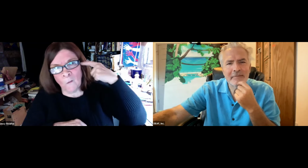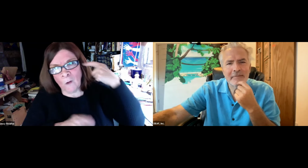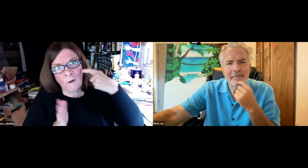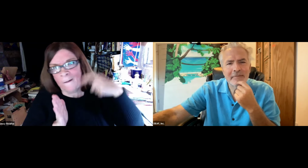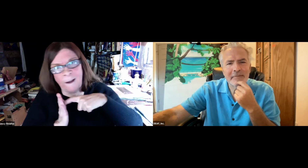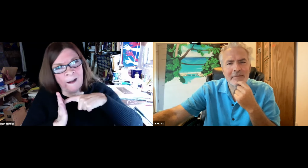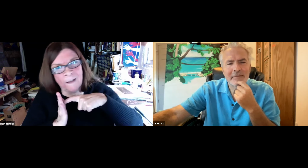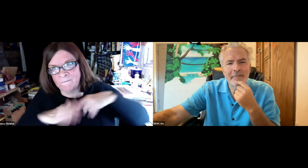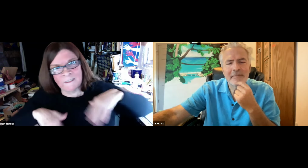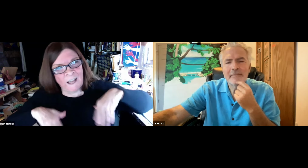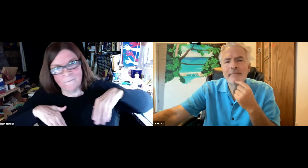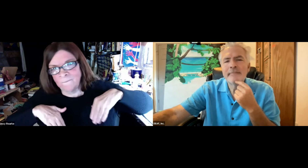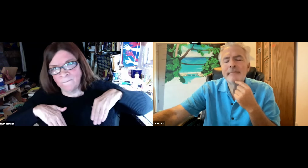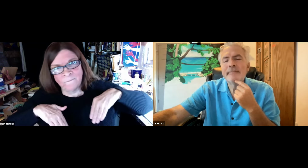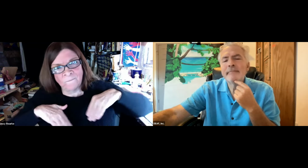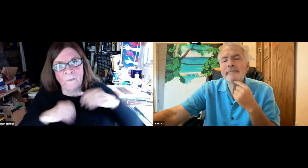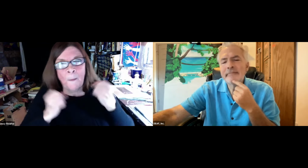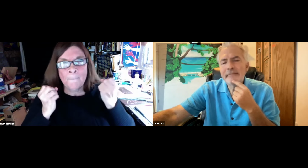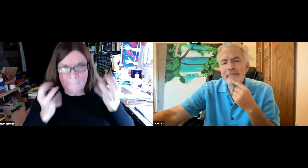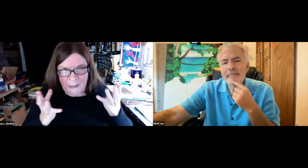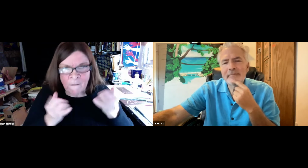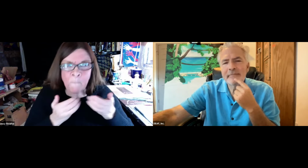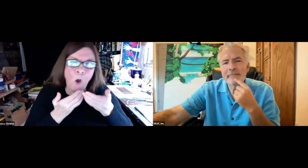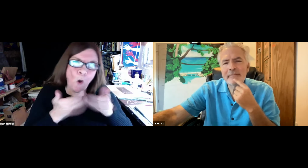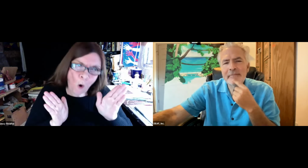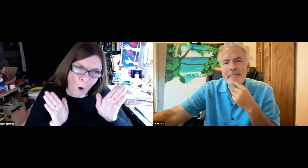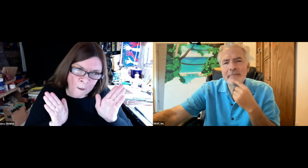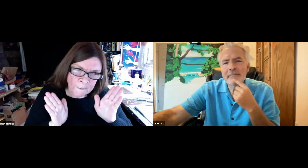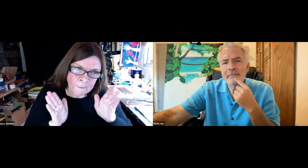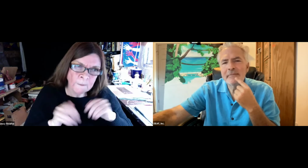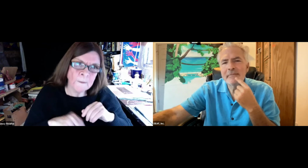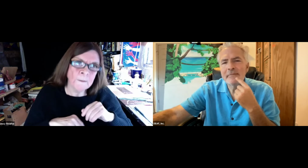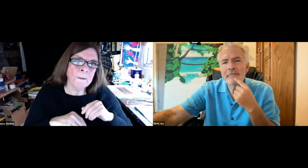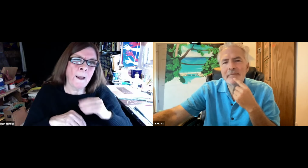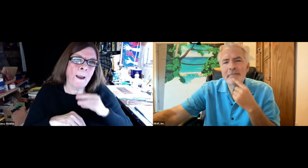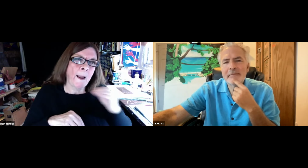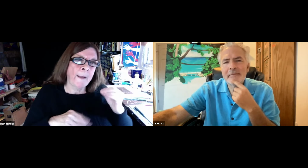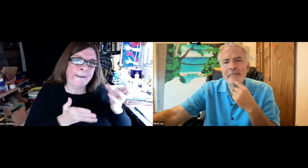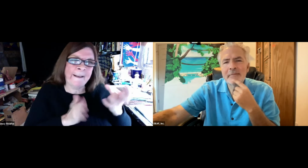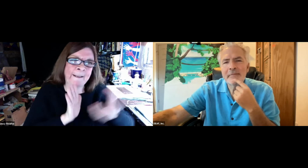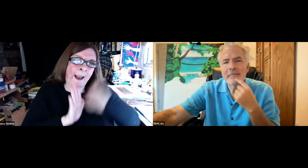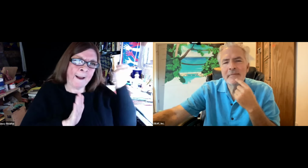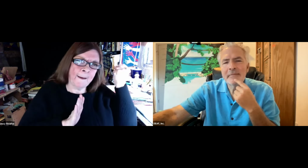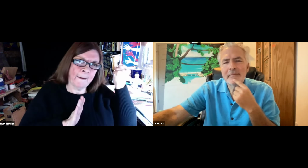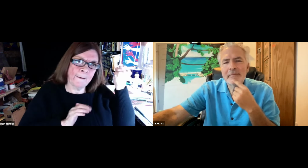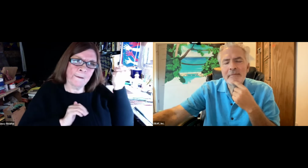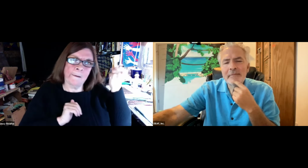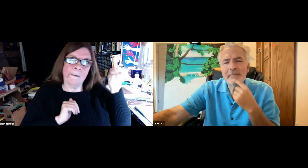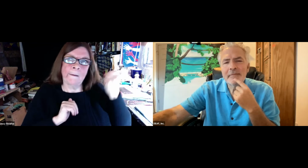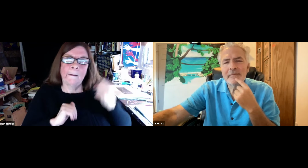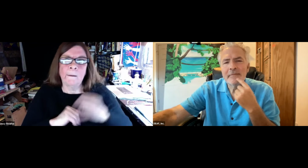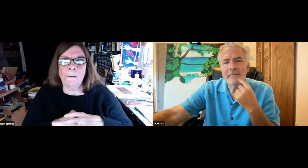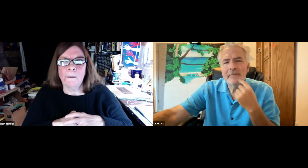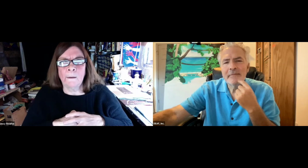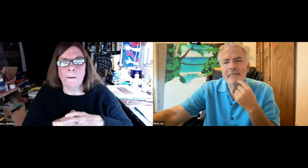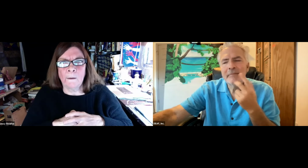tribes that exist without that federal recognition yet. And there are also many other tribes that have